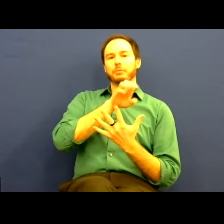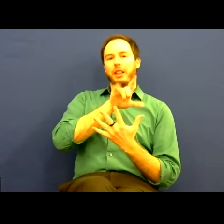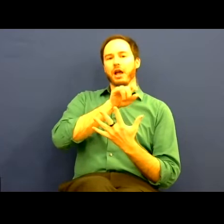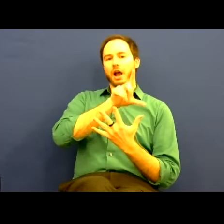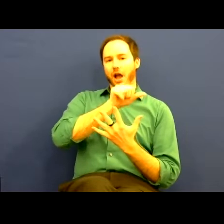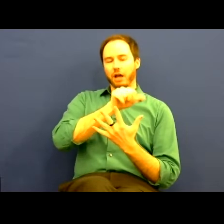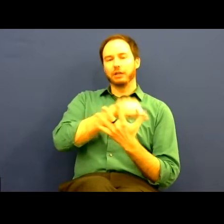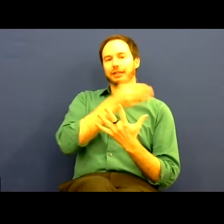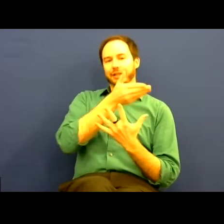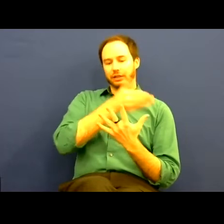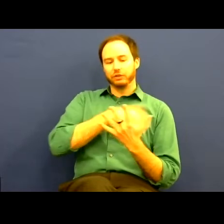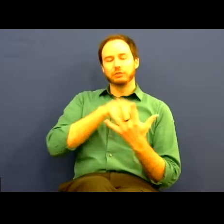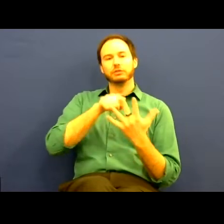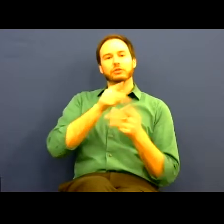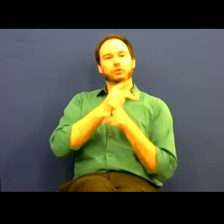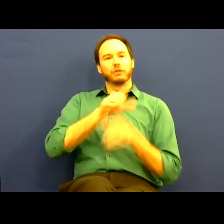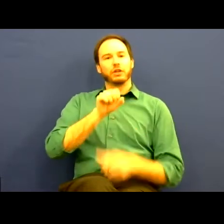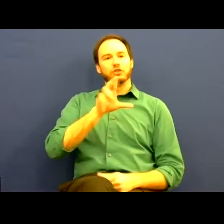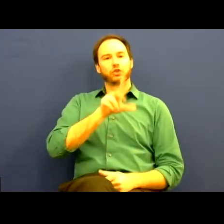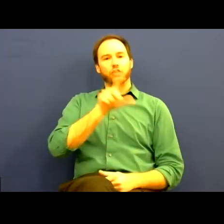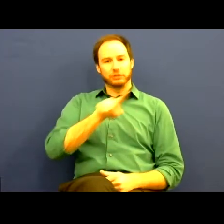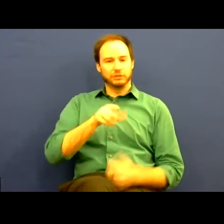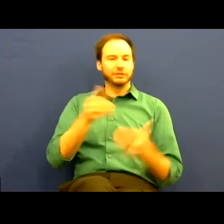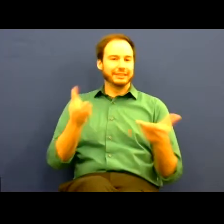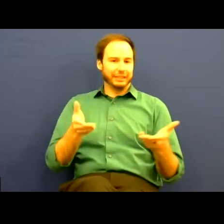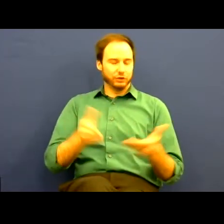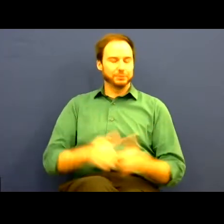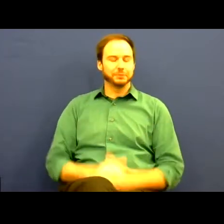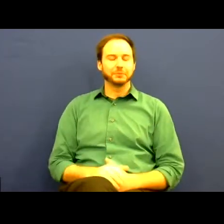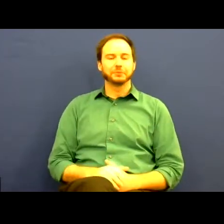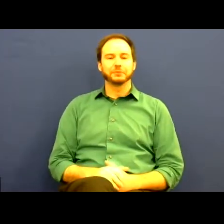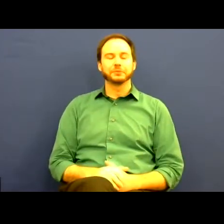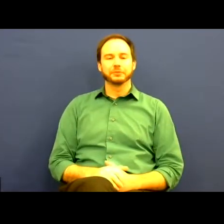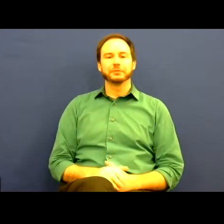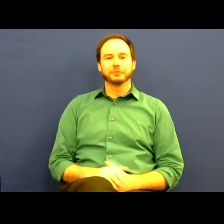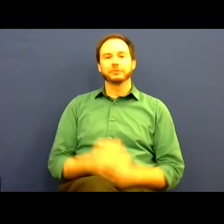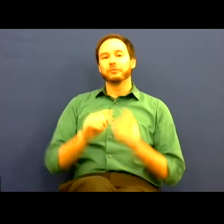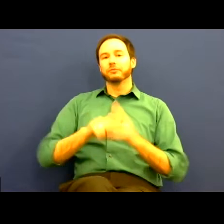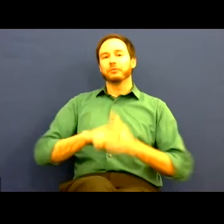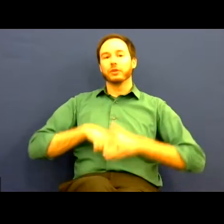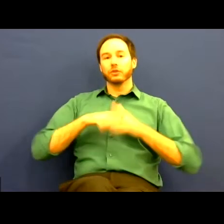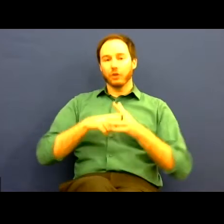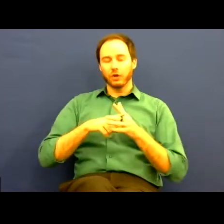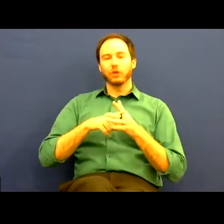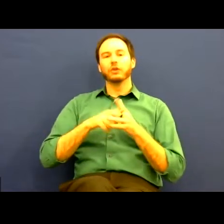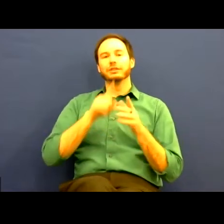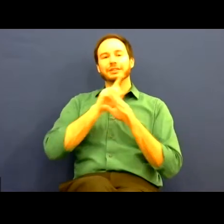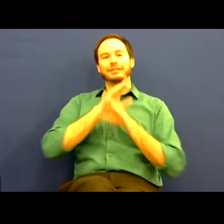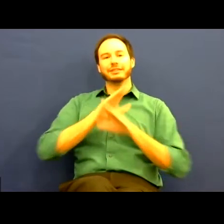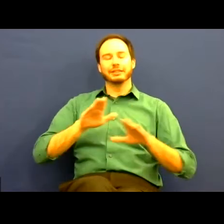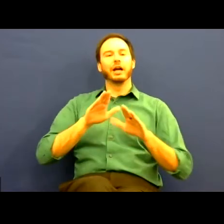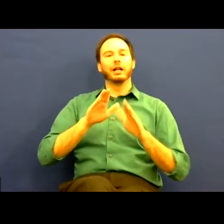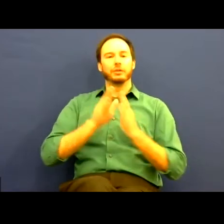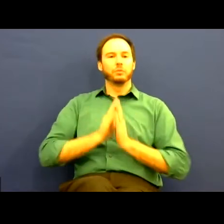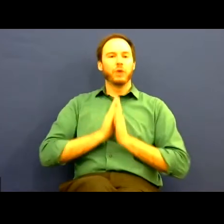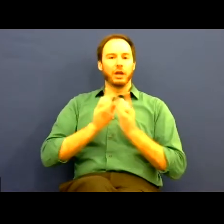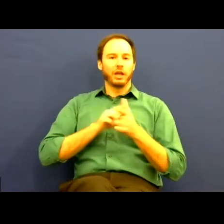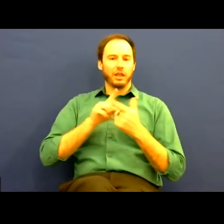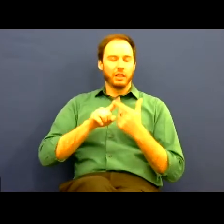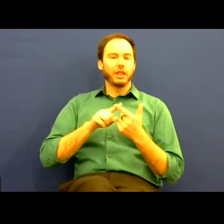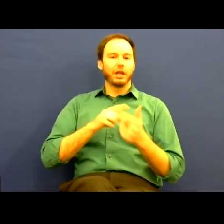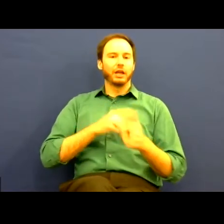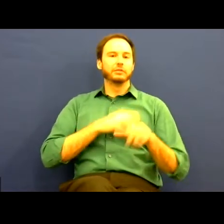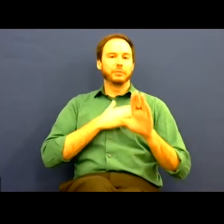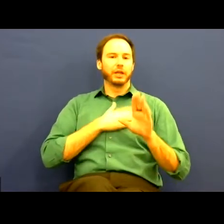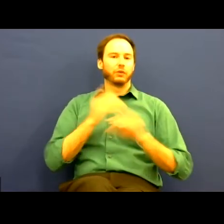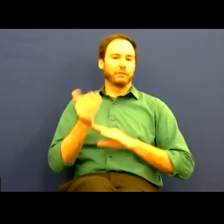Belanca, Here. Supervisor Schultz. Here. We'll begin the meeting with a silent prayer followed by the Pledge of Allegiance